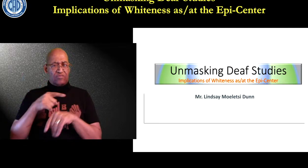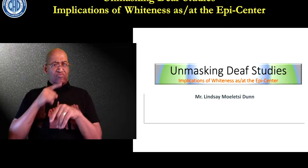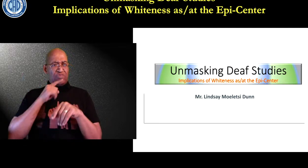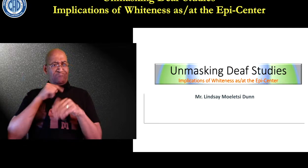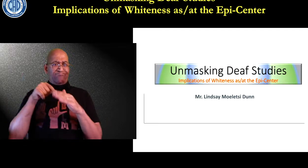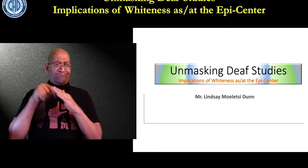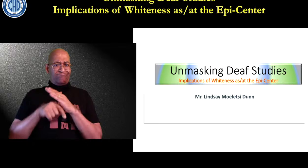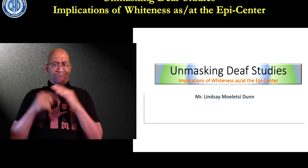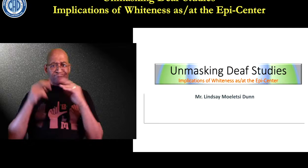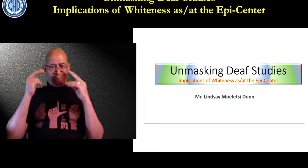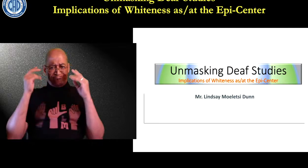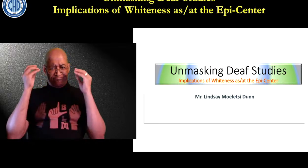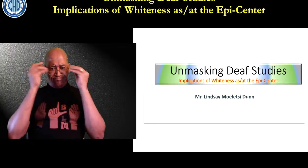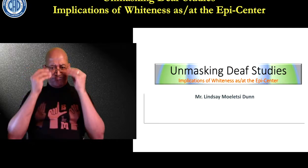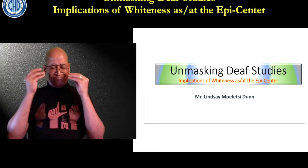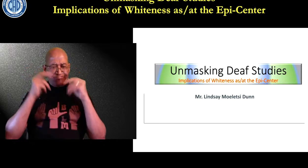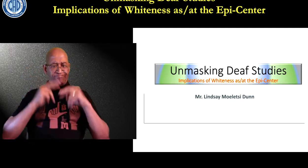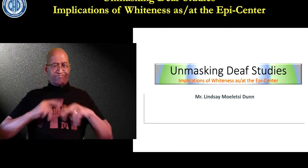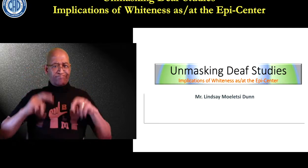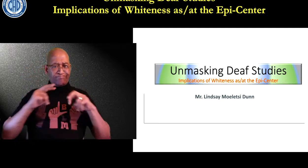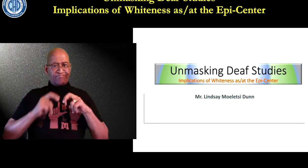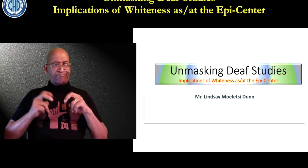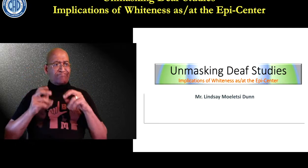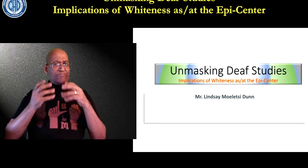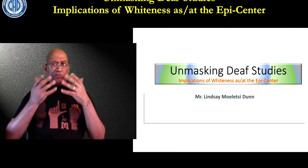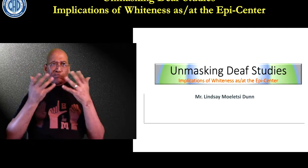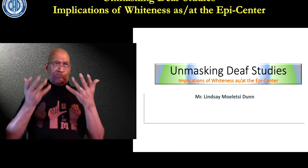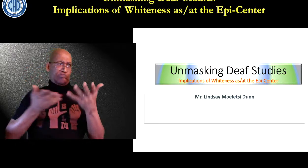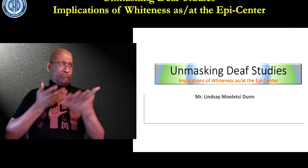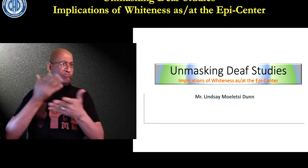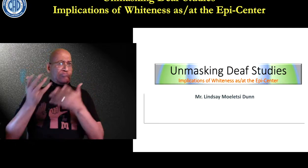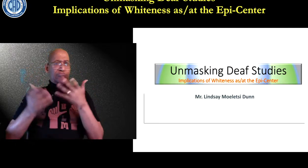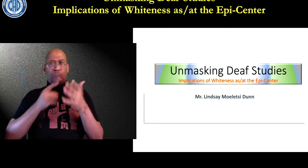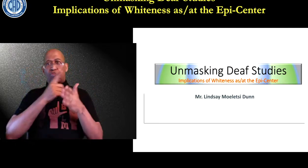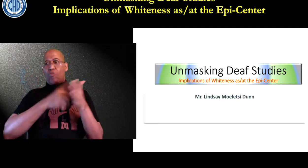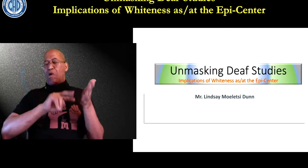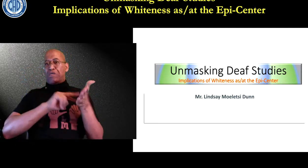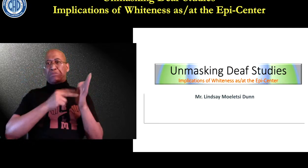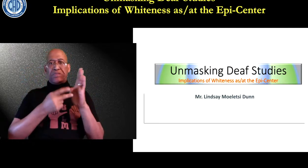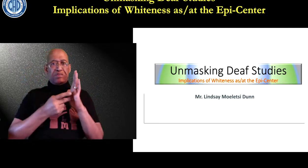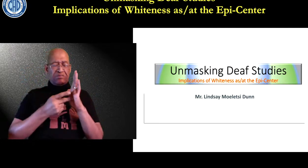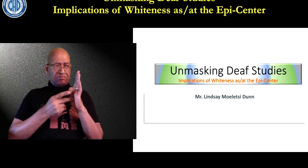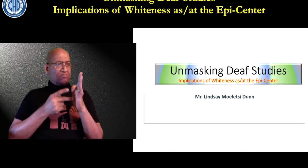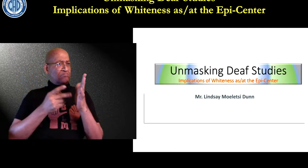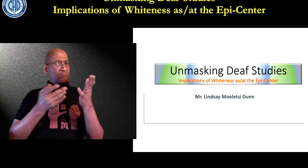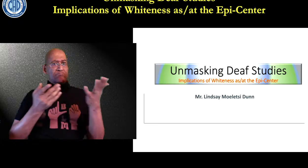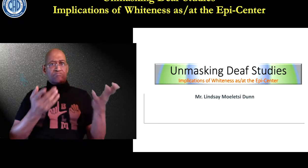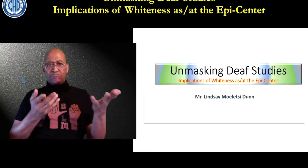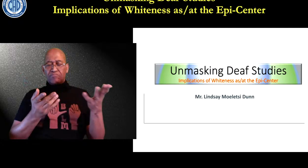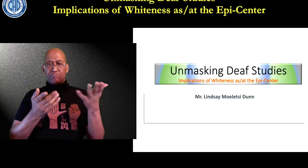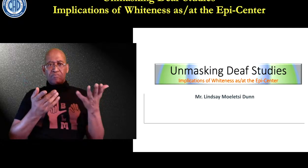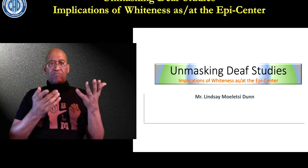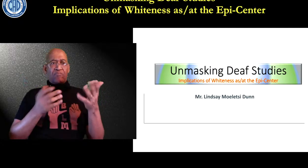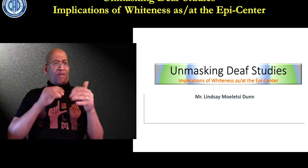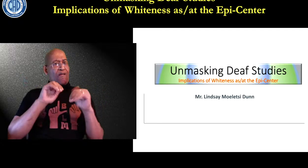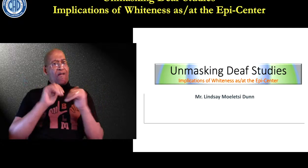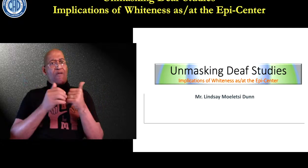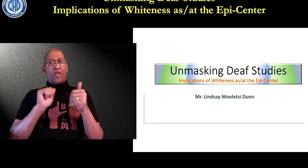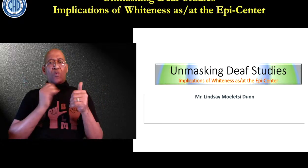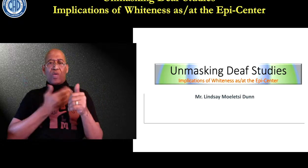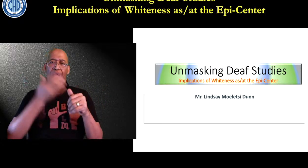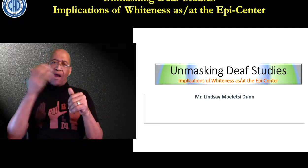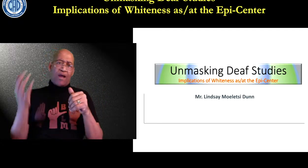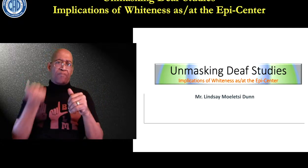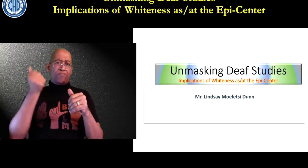came to me during the COVID crisis back in this last spring. I really started to begin and think and